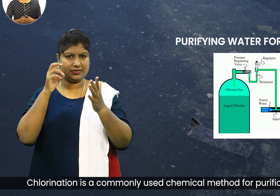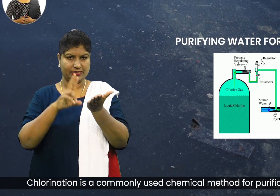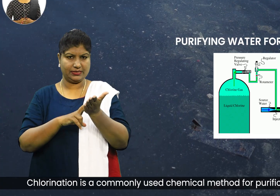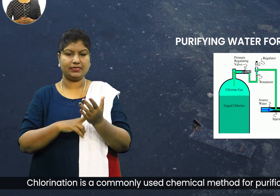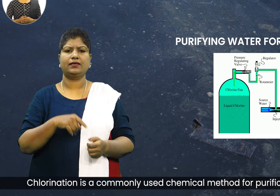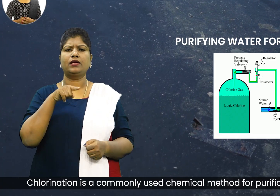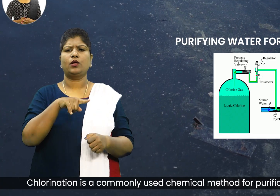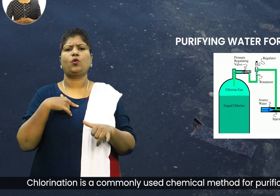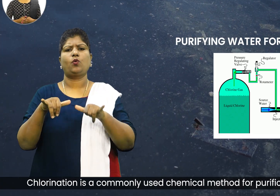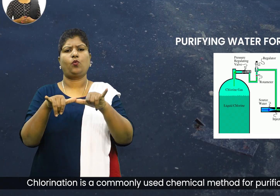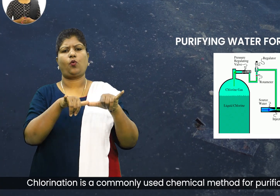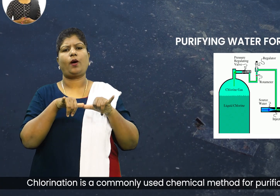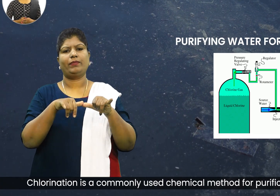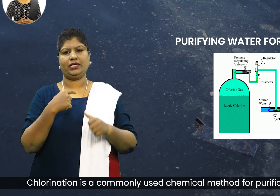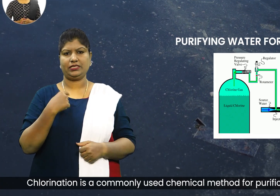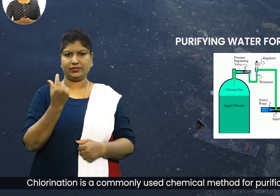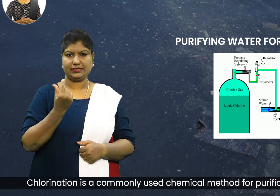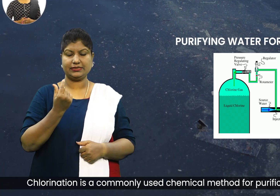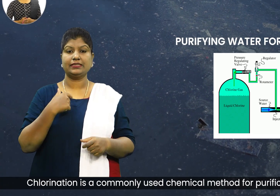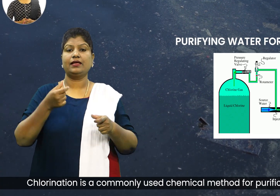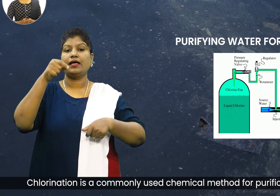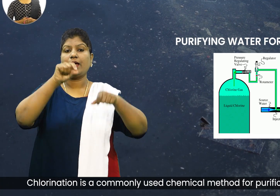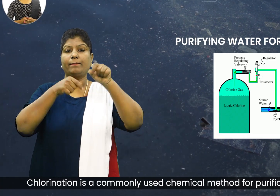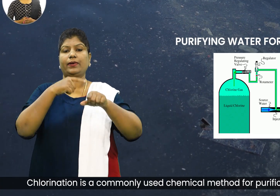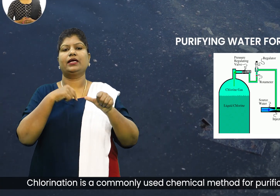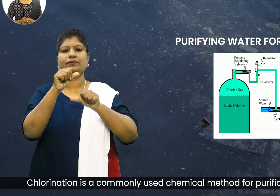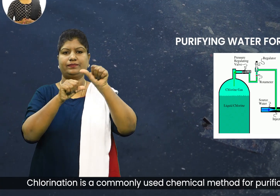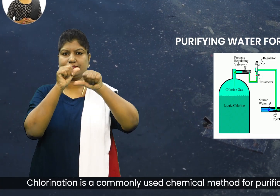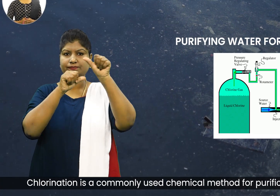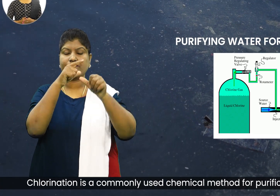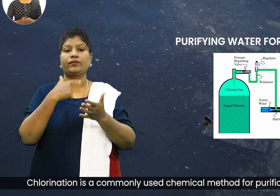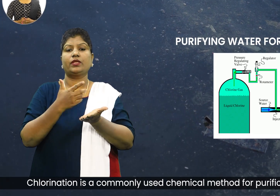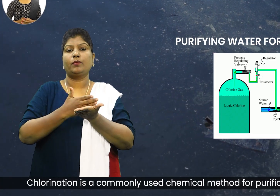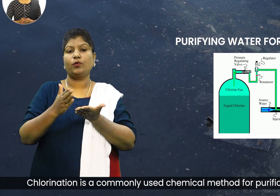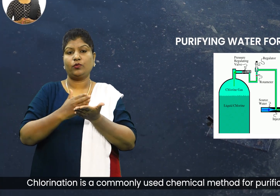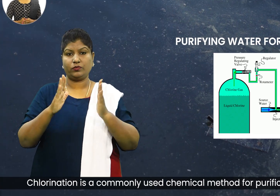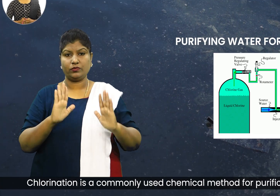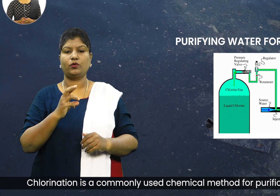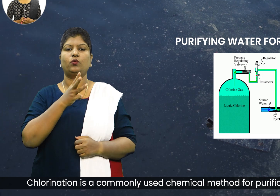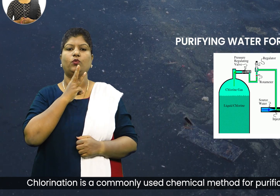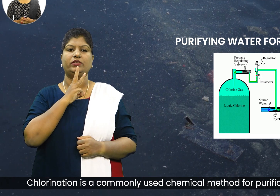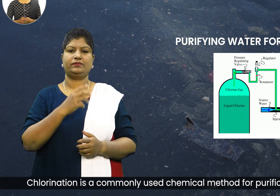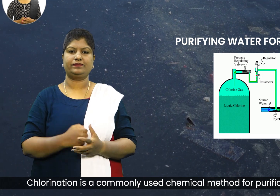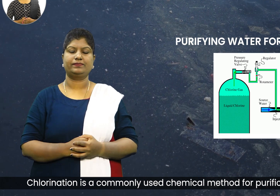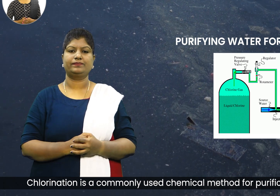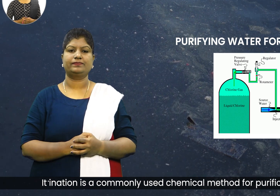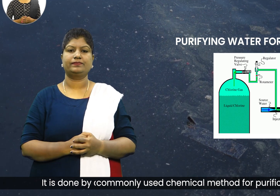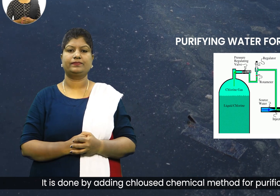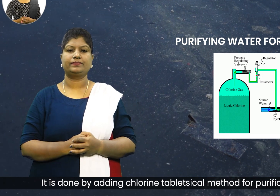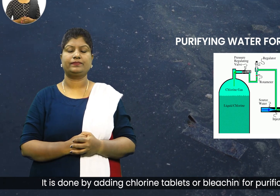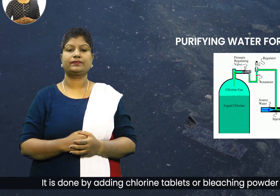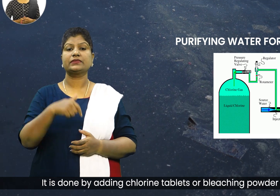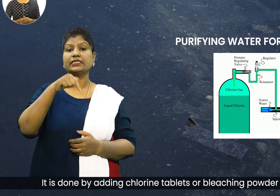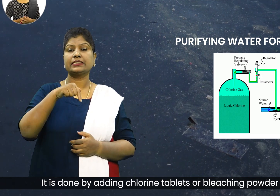is a commonly used chemical method for the purification of water.